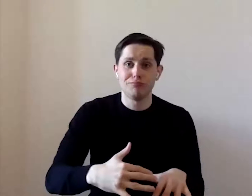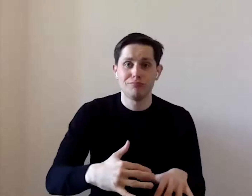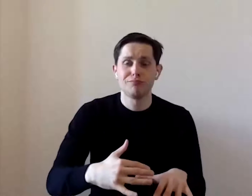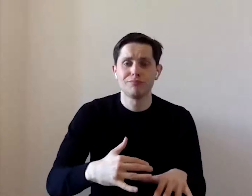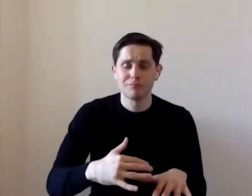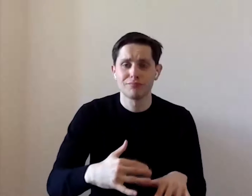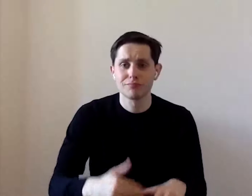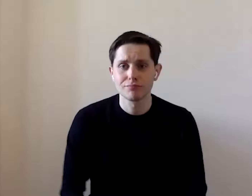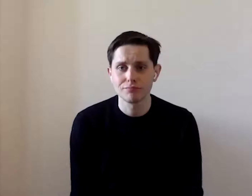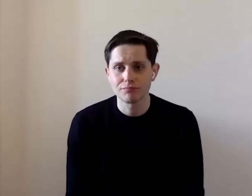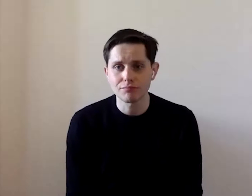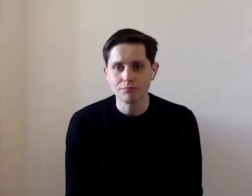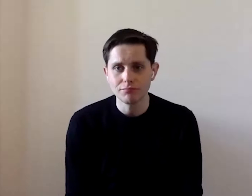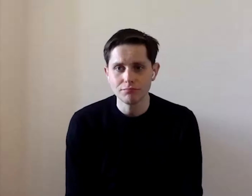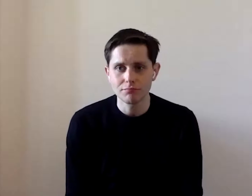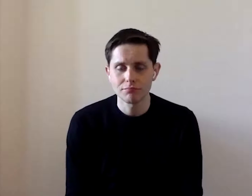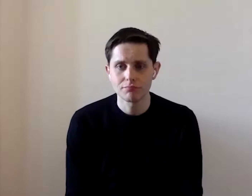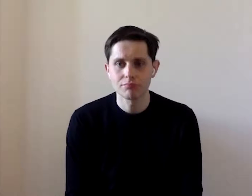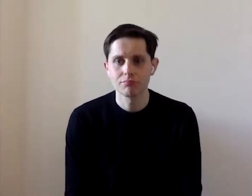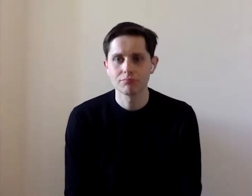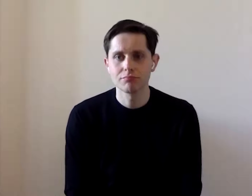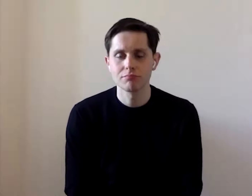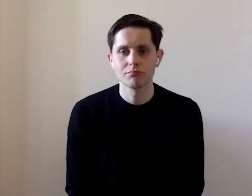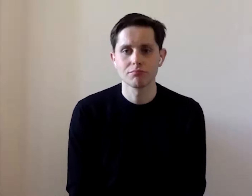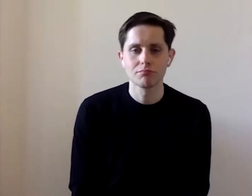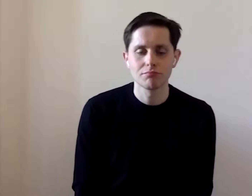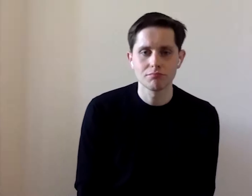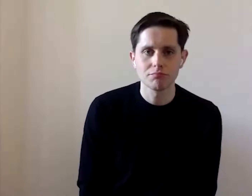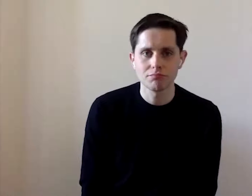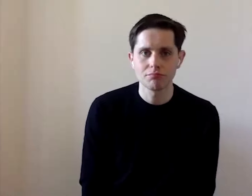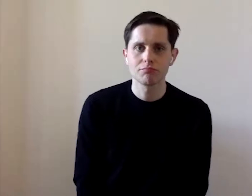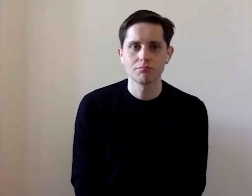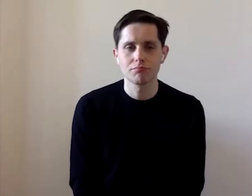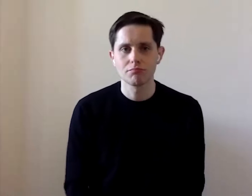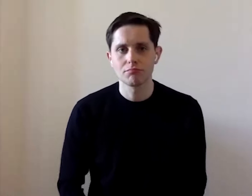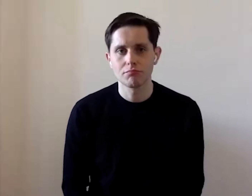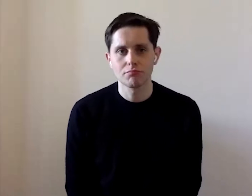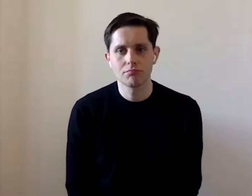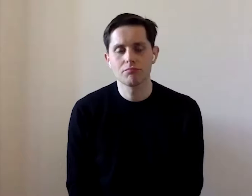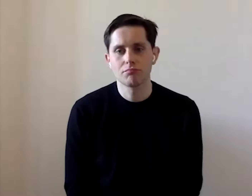are working. You know, not all the interpreters working were regular. And so there was lots of discussions being